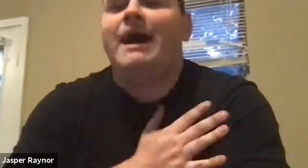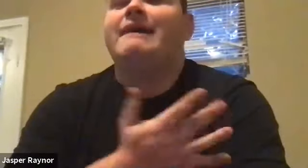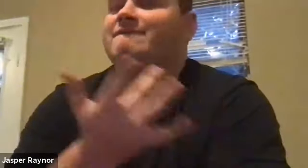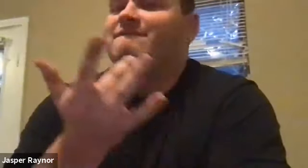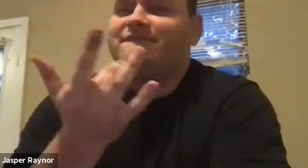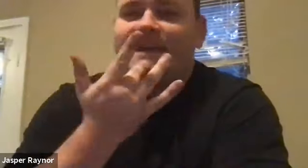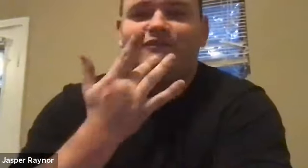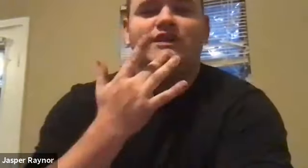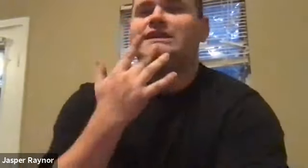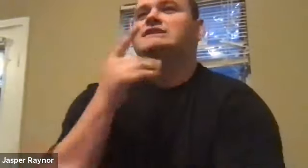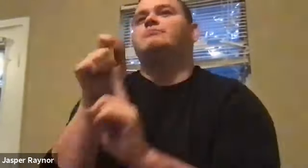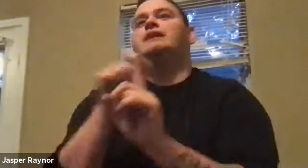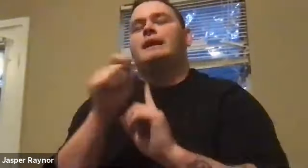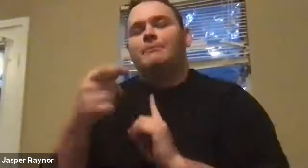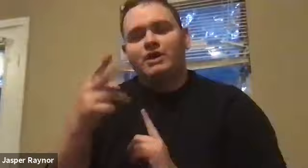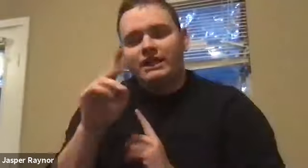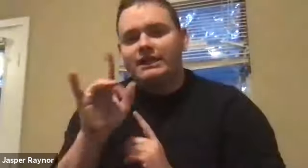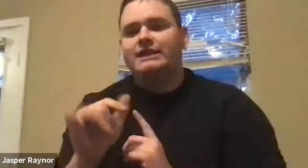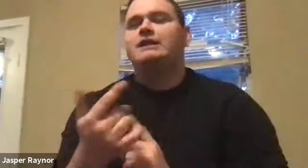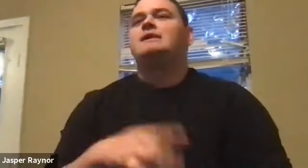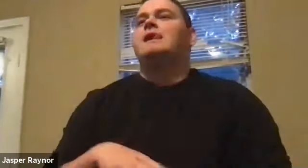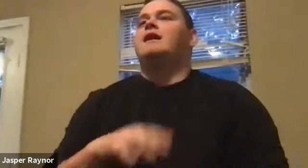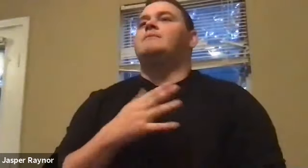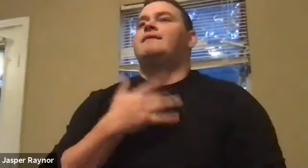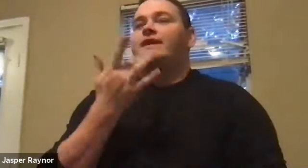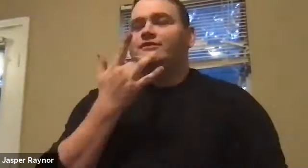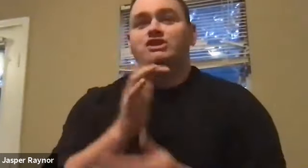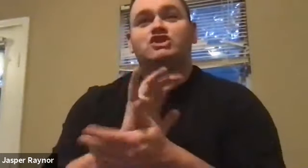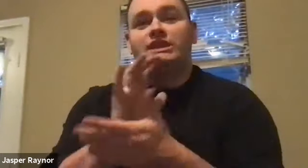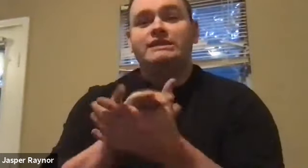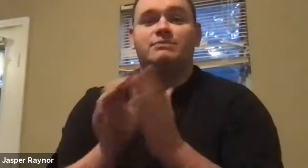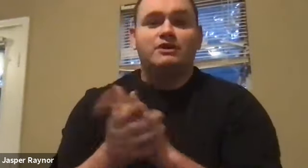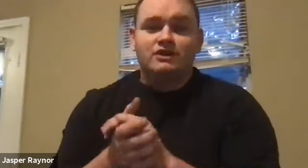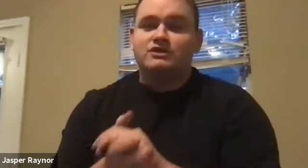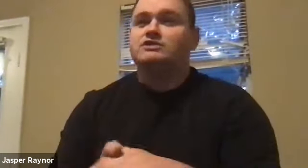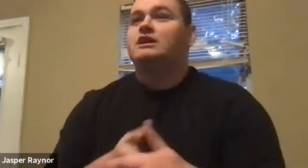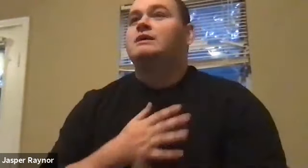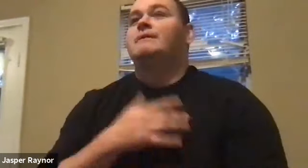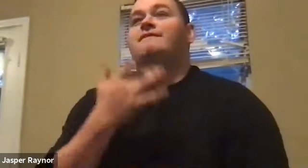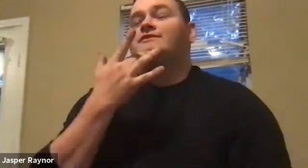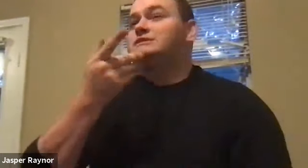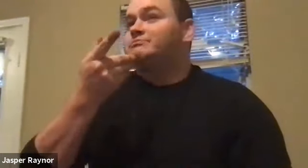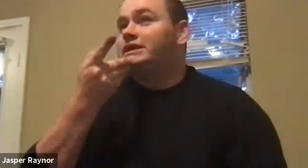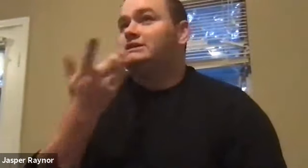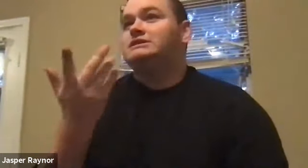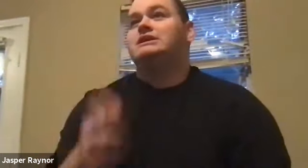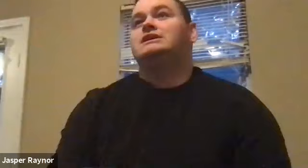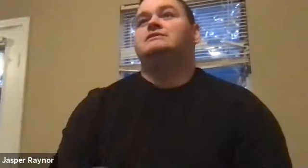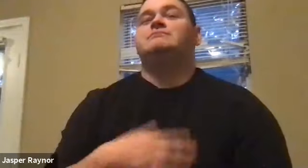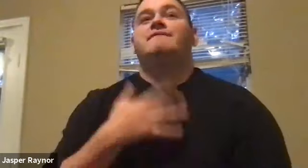My favorite is banana pudding. My favorite is cheeseburger. My favorite is pizza. My